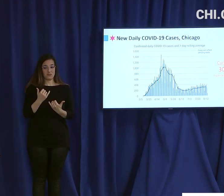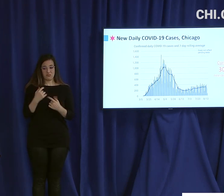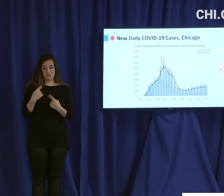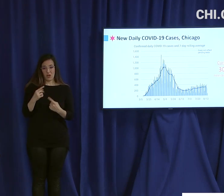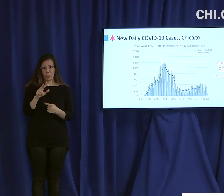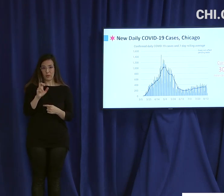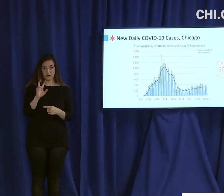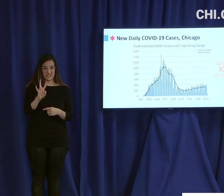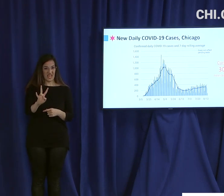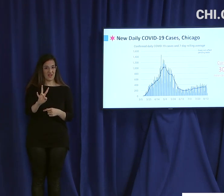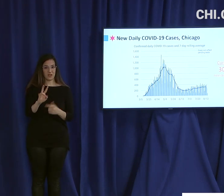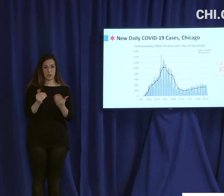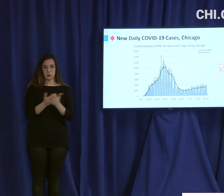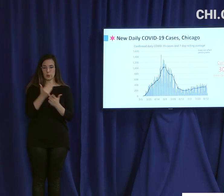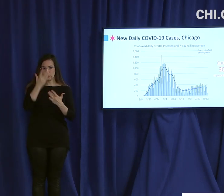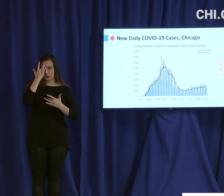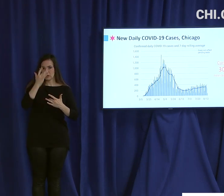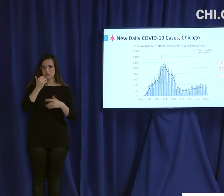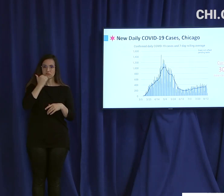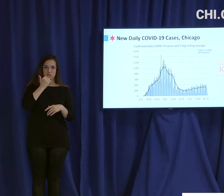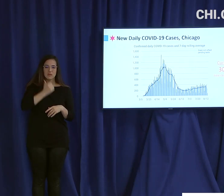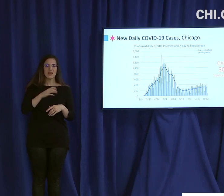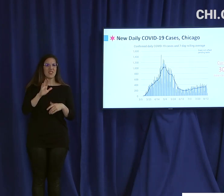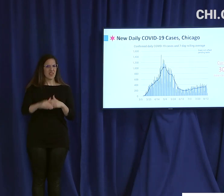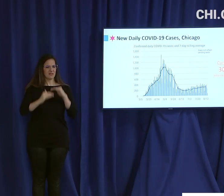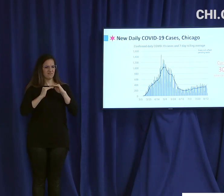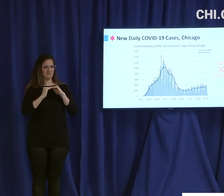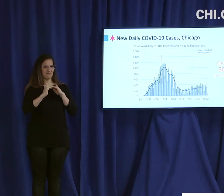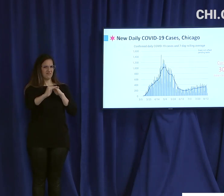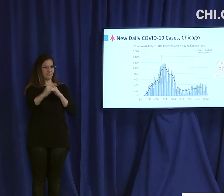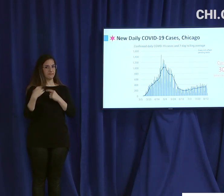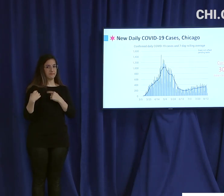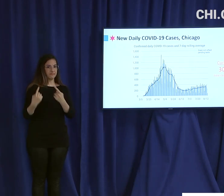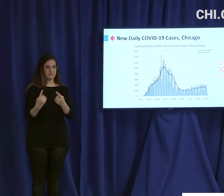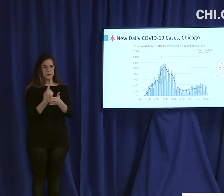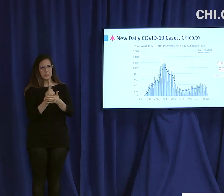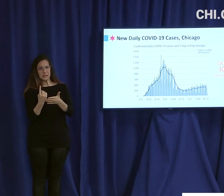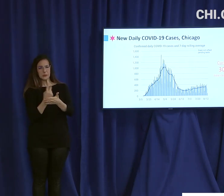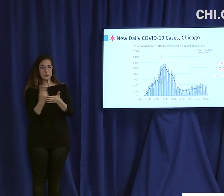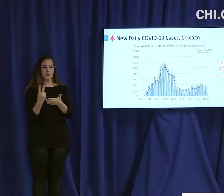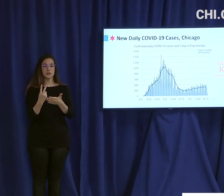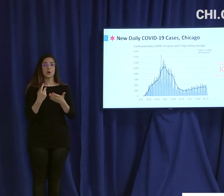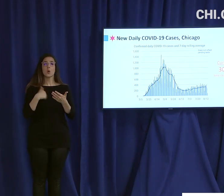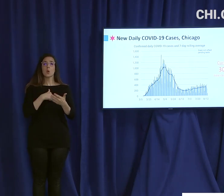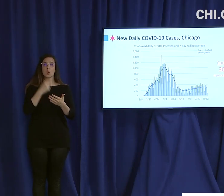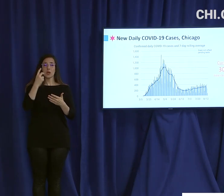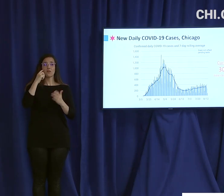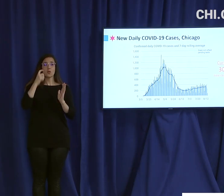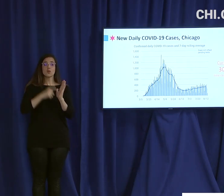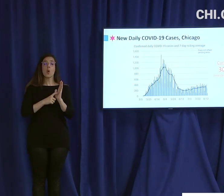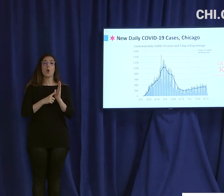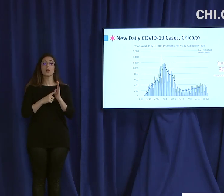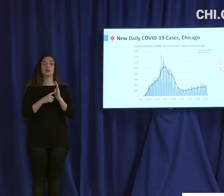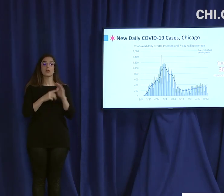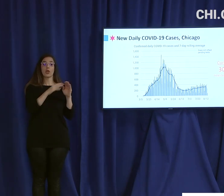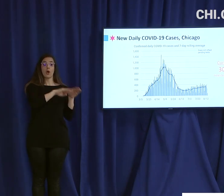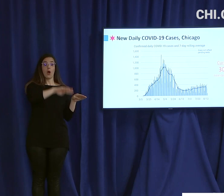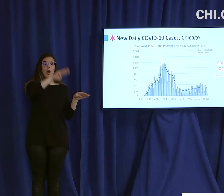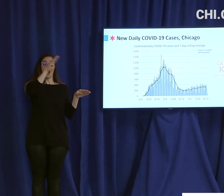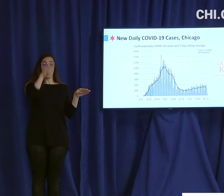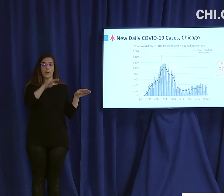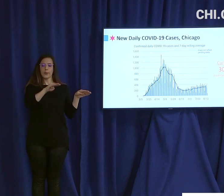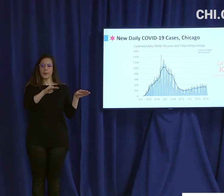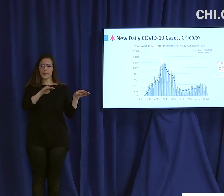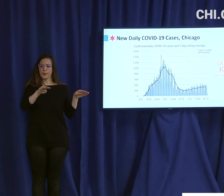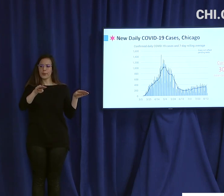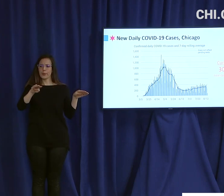fairly consistent over the last week or two. We've seen that flatten, but we've not yet seen the decline that we'd like to see.